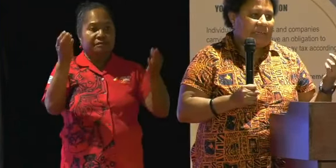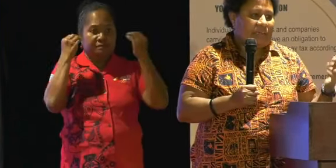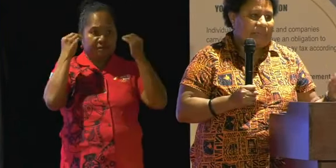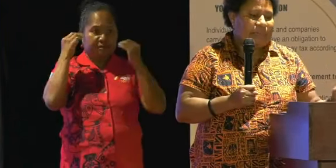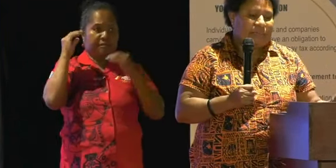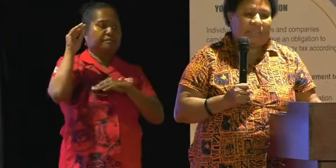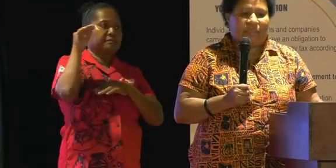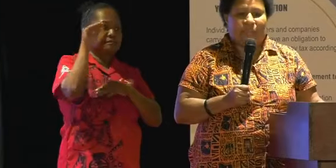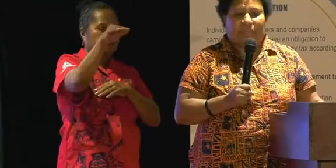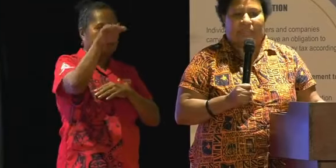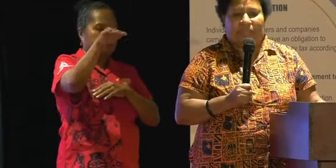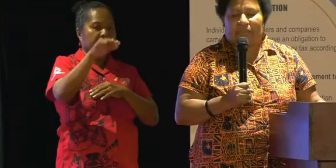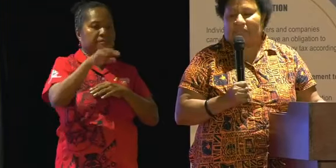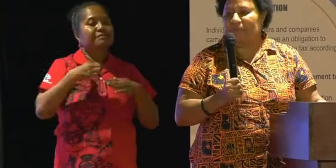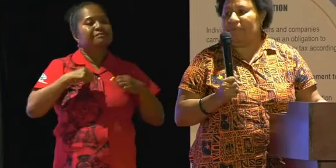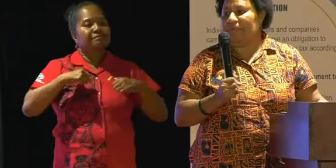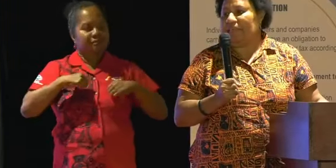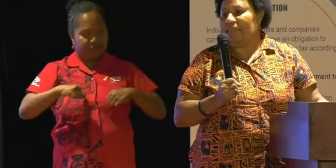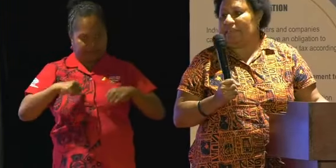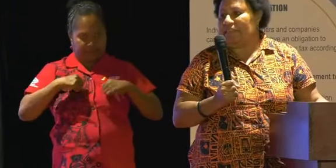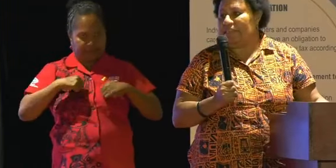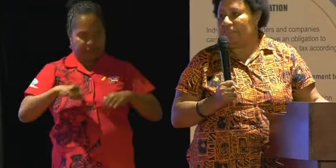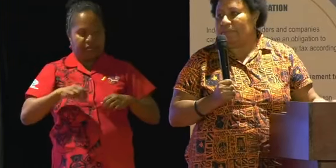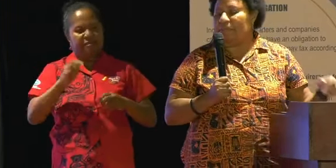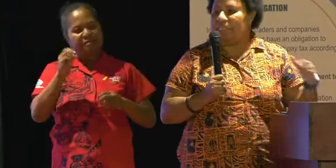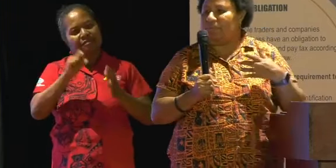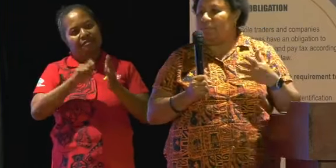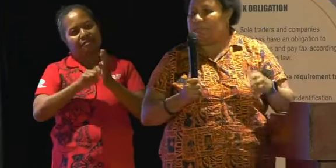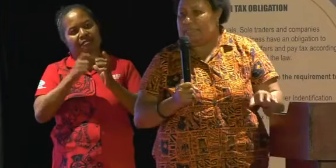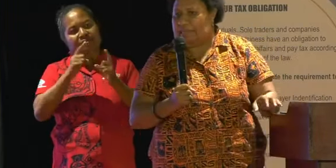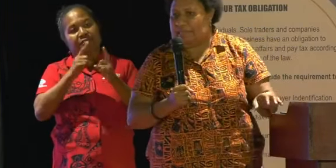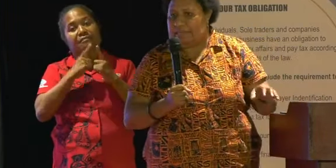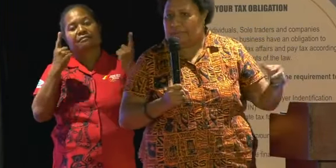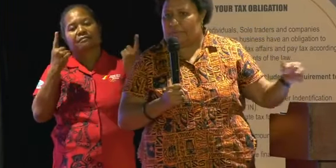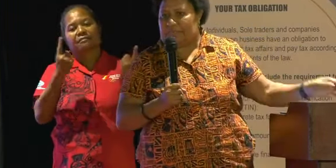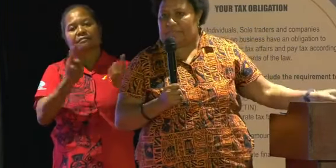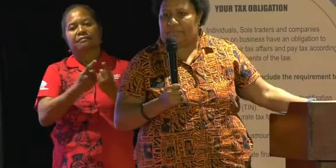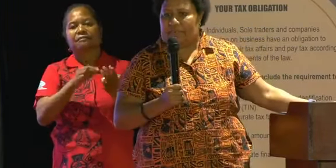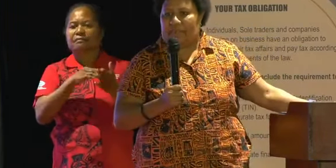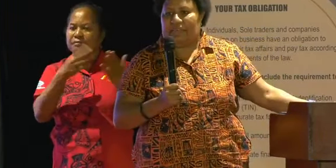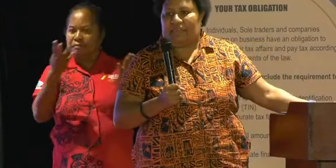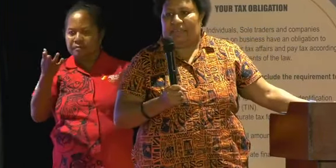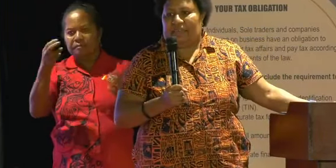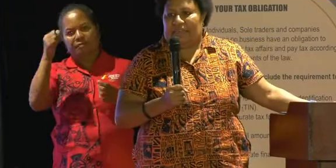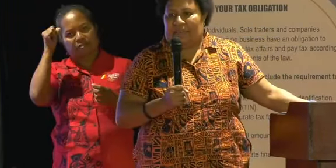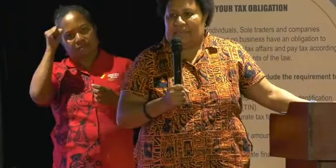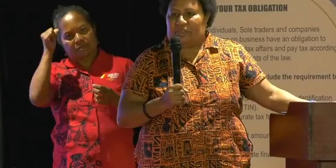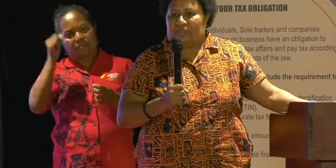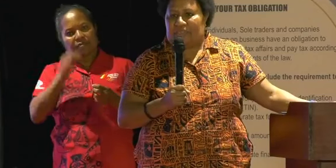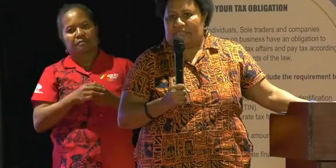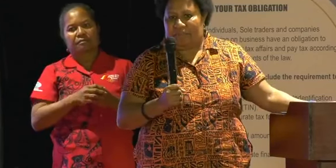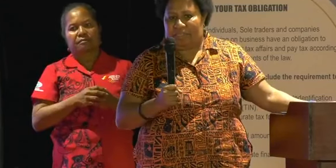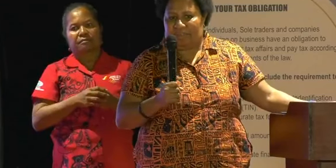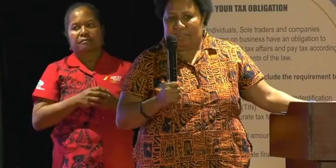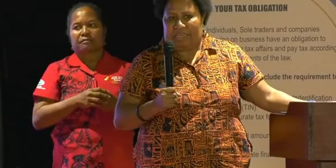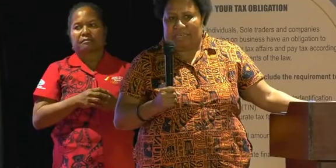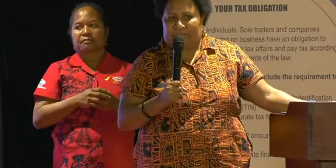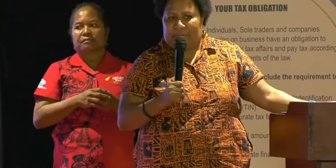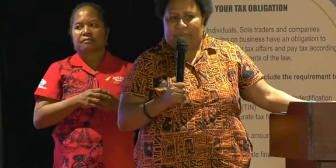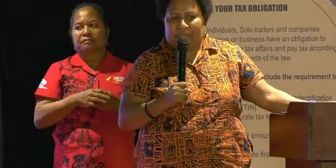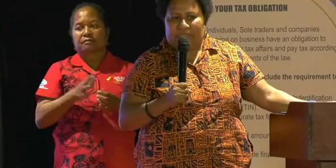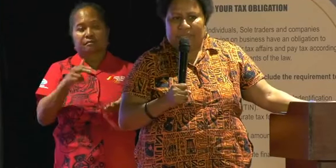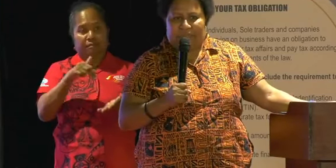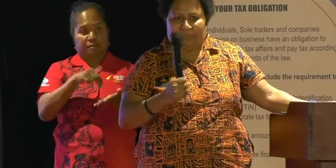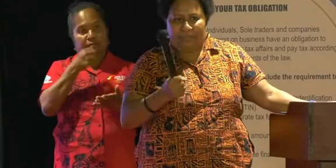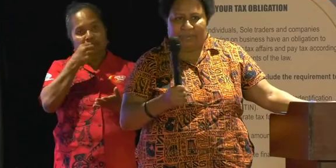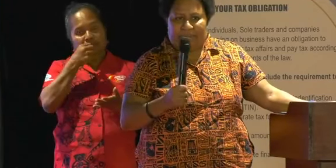try and put it into practice, or some of the key things. So some past time you know clear and now you survey. So instead of missing up